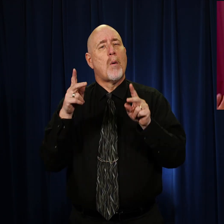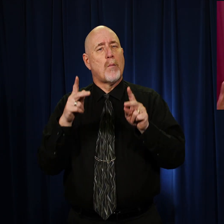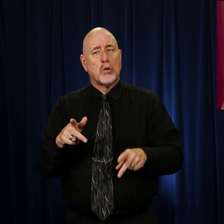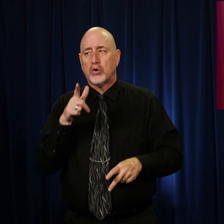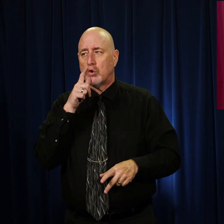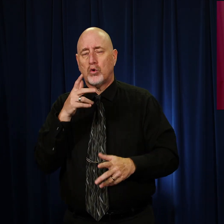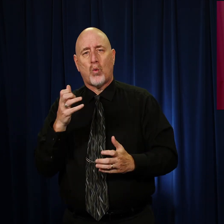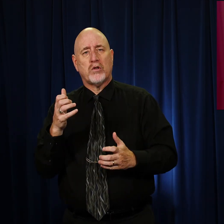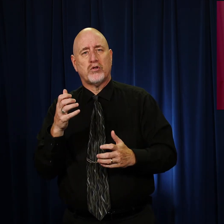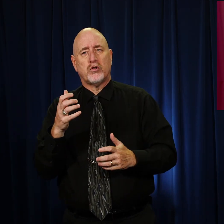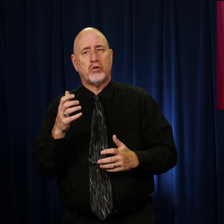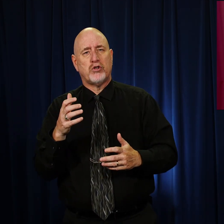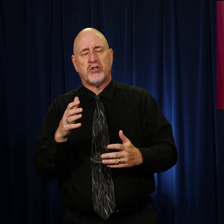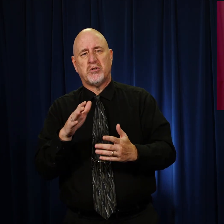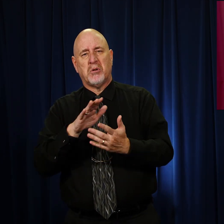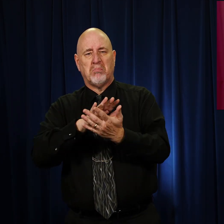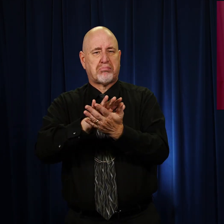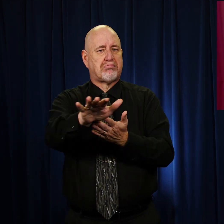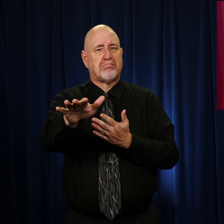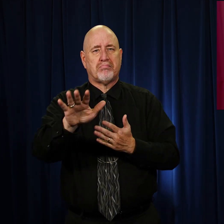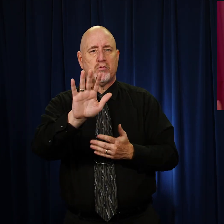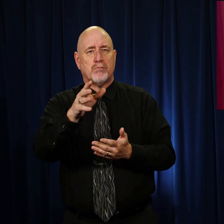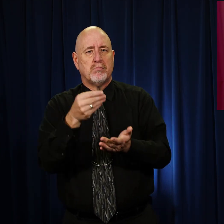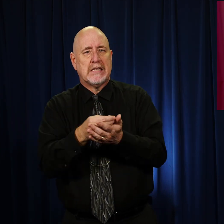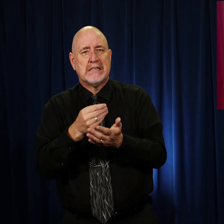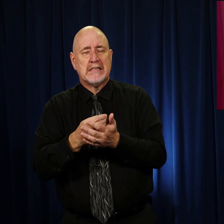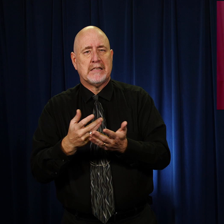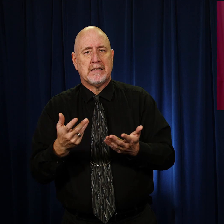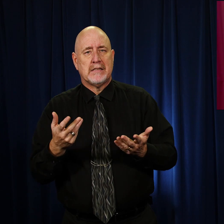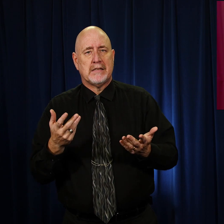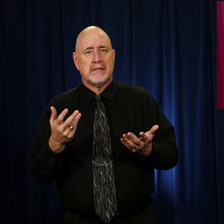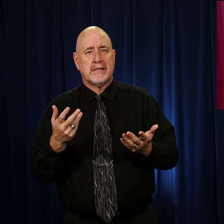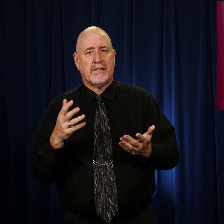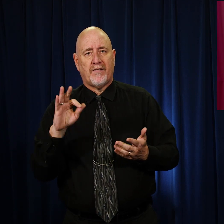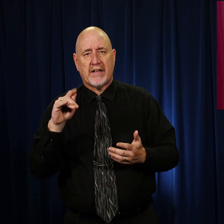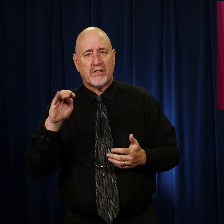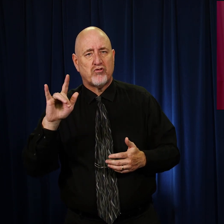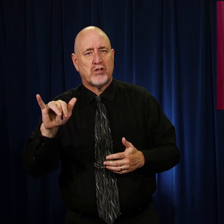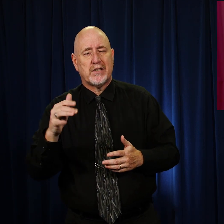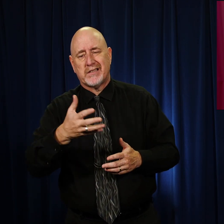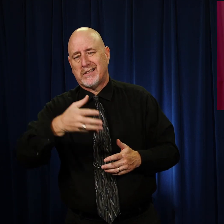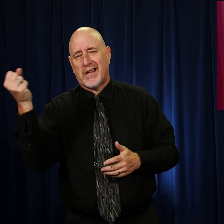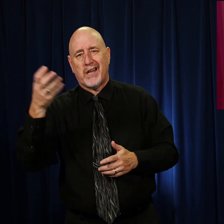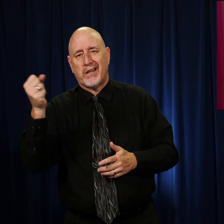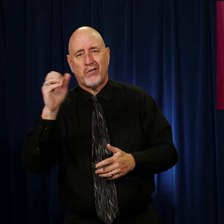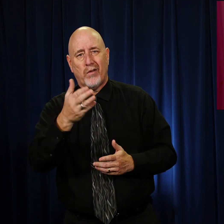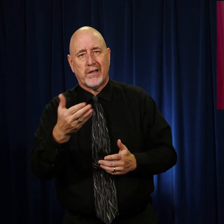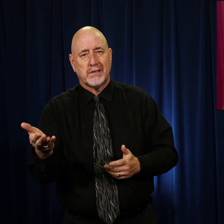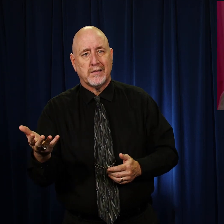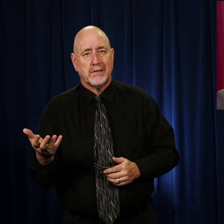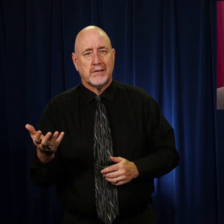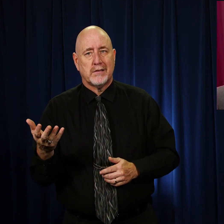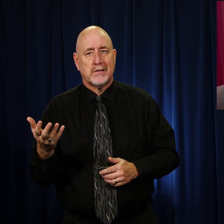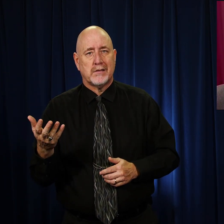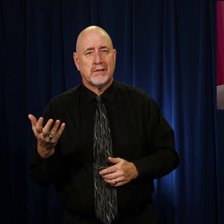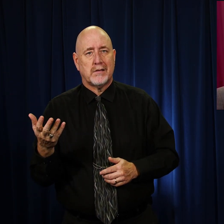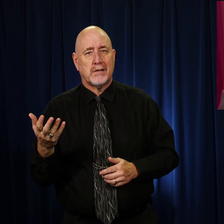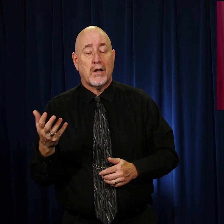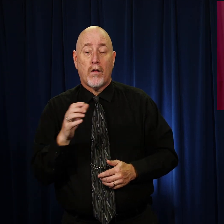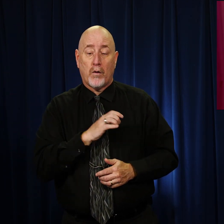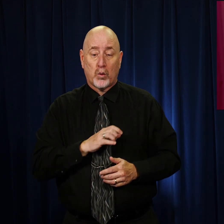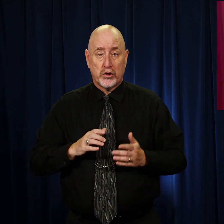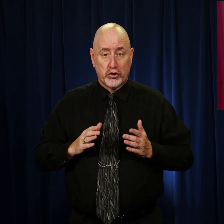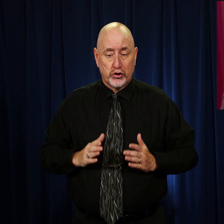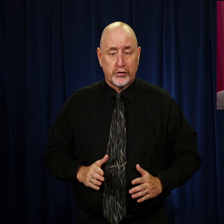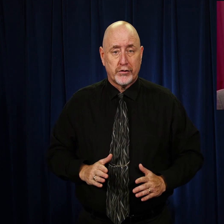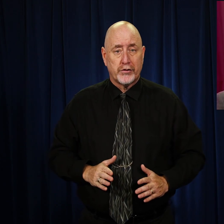person that wants to just wipe you out, to completely destroy you financially, take all that you have virtually. Still, the